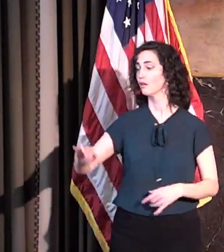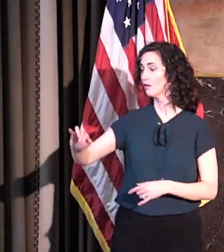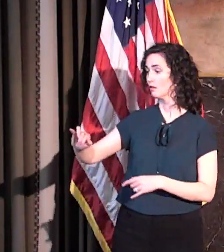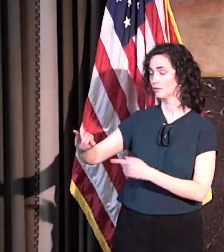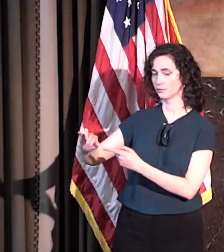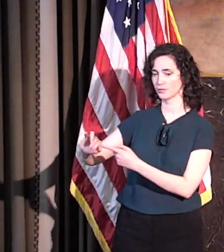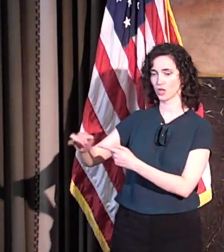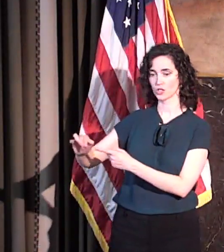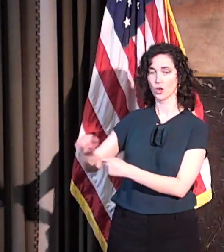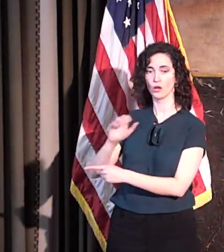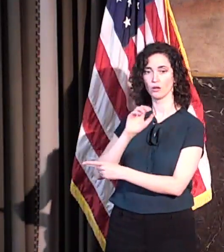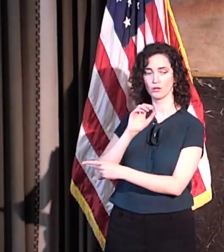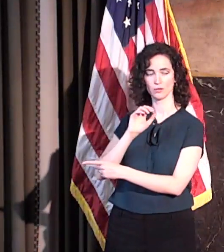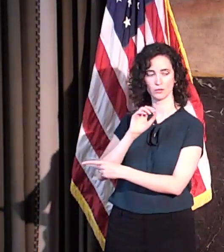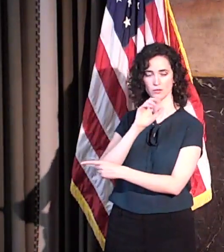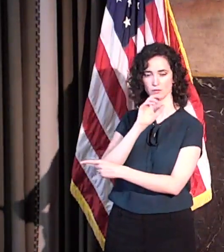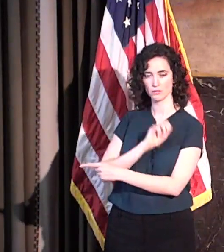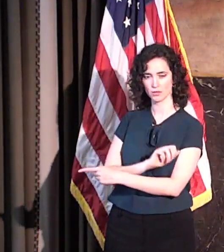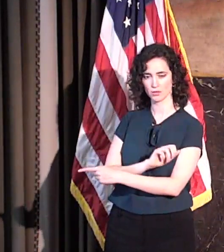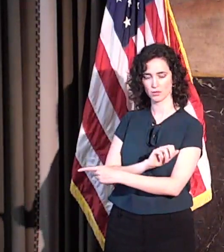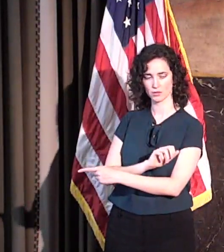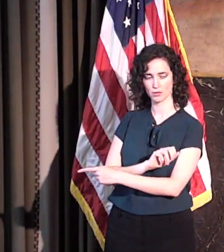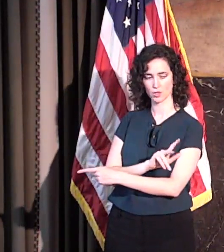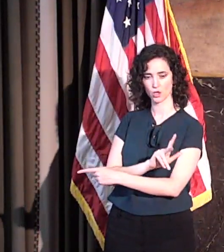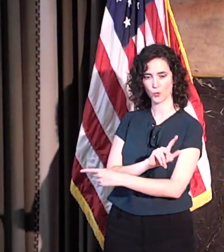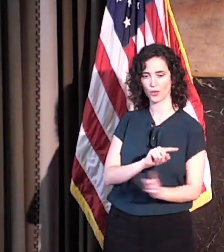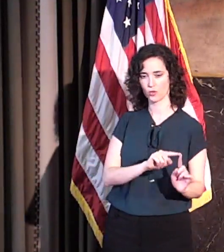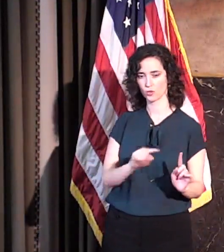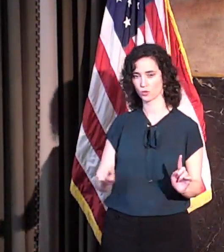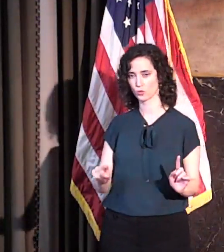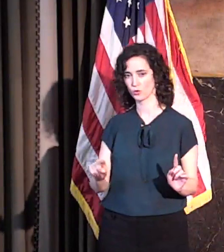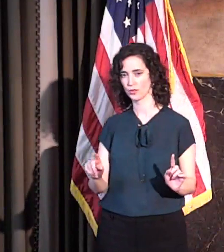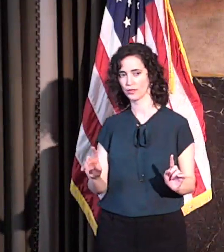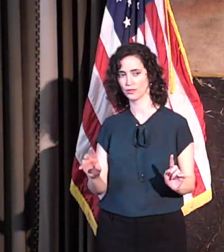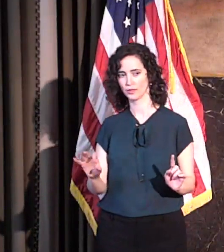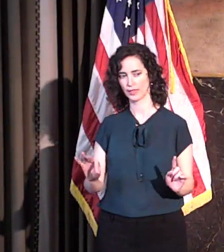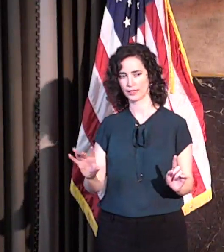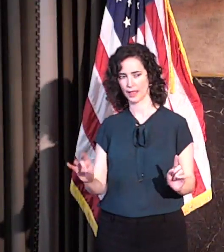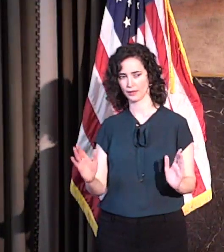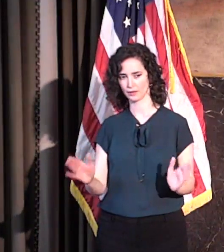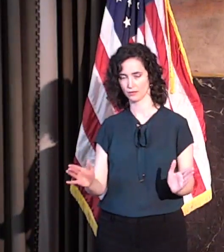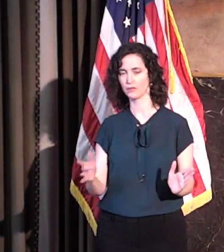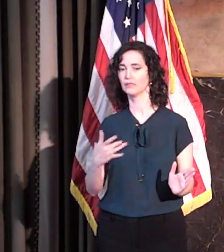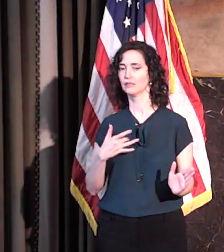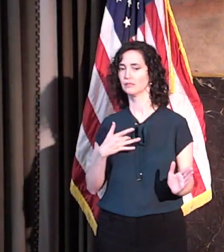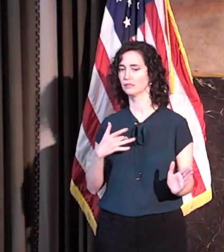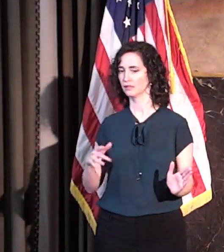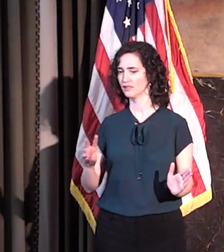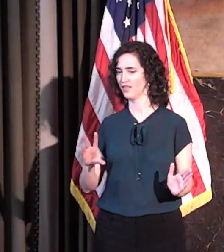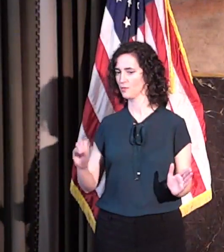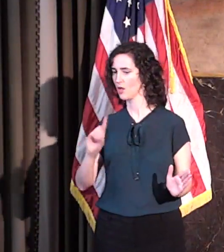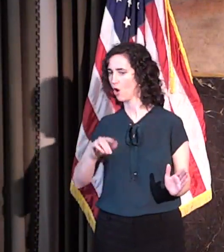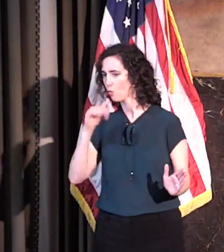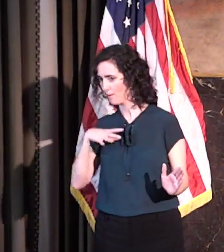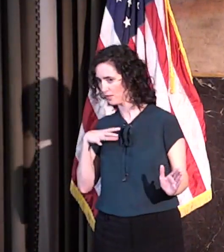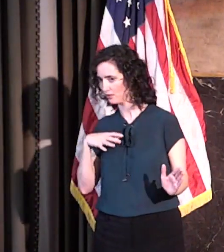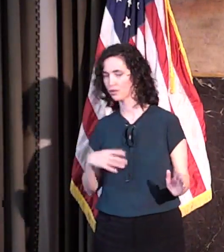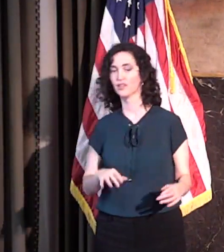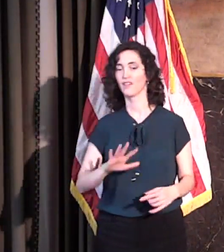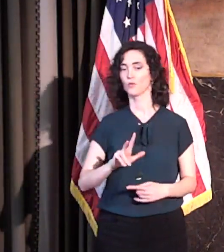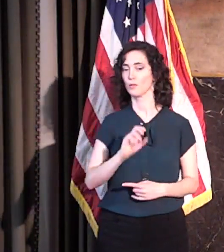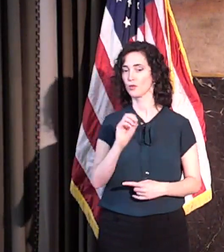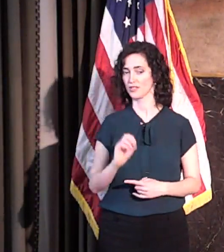68. 65% of them have been women. Just over half, 53%, were symptomatic.